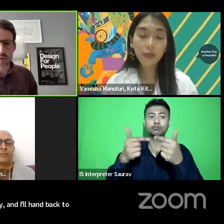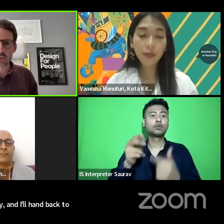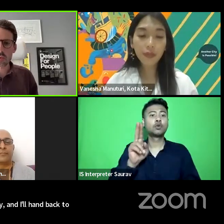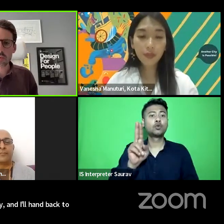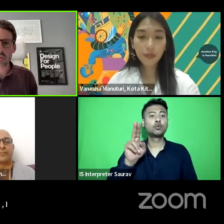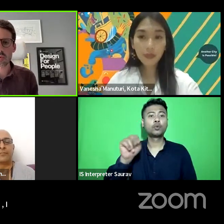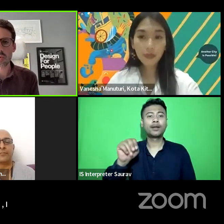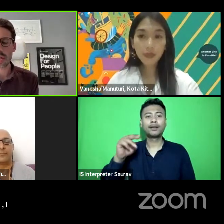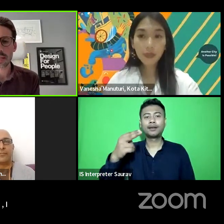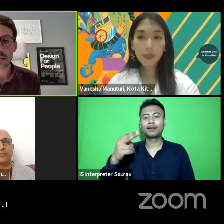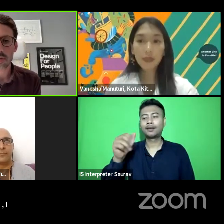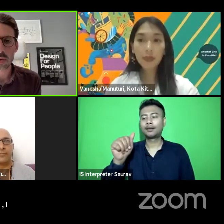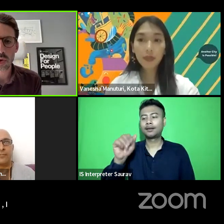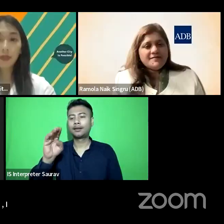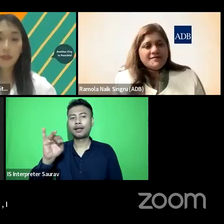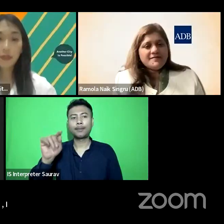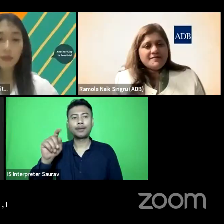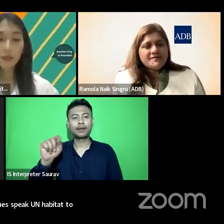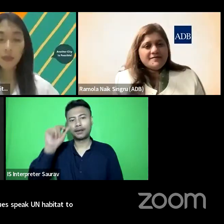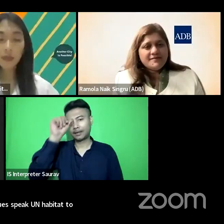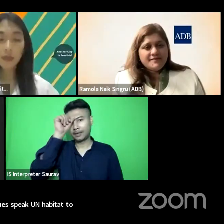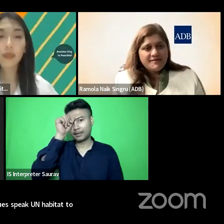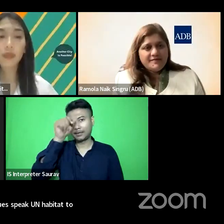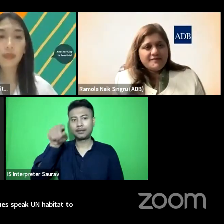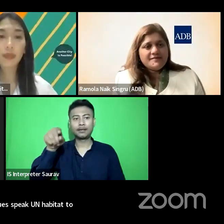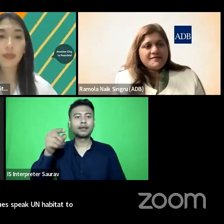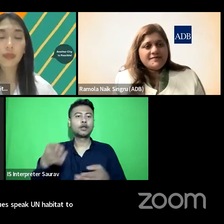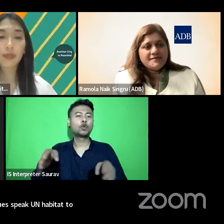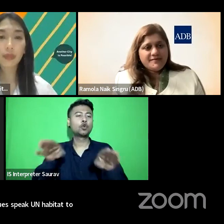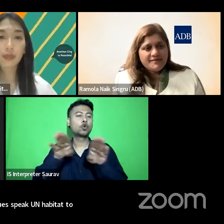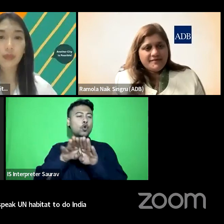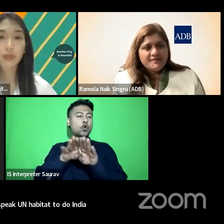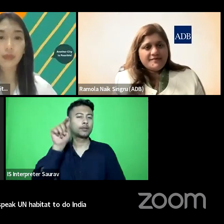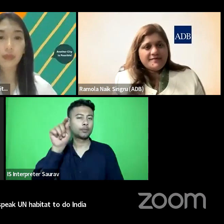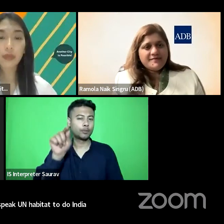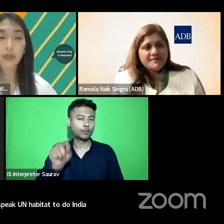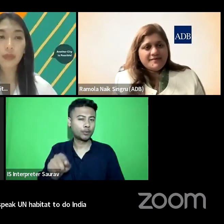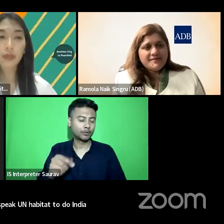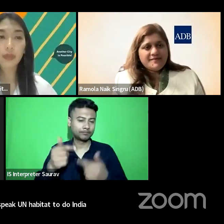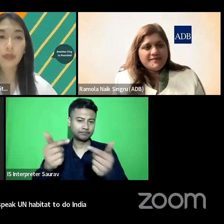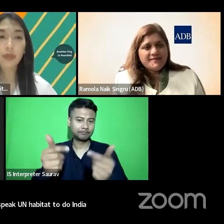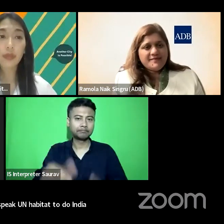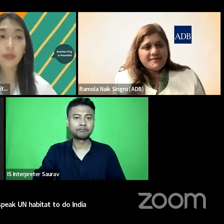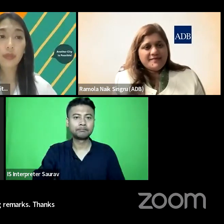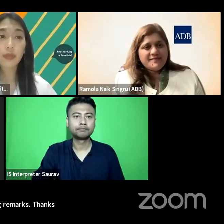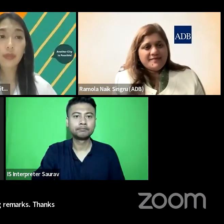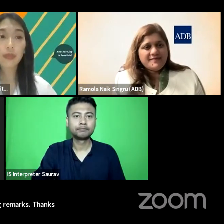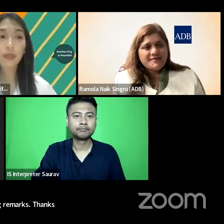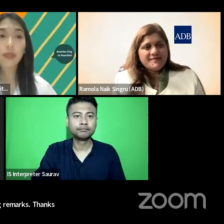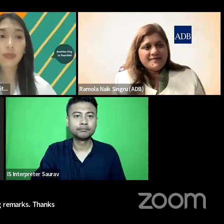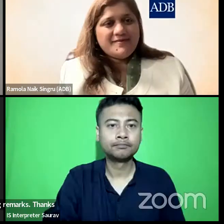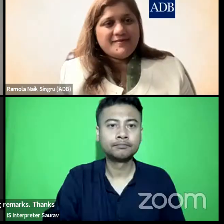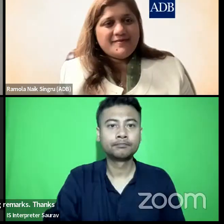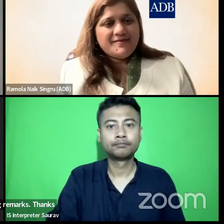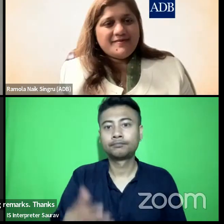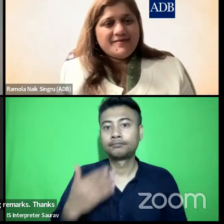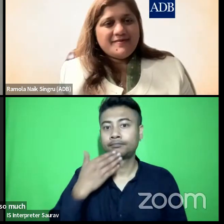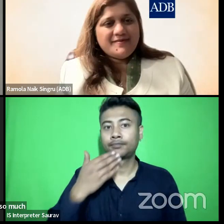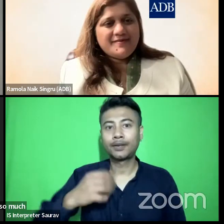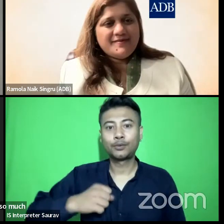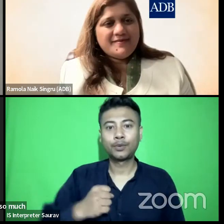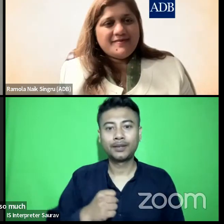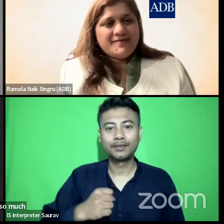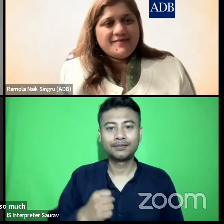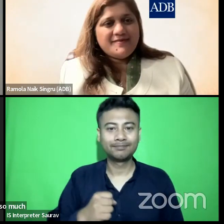Habitat to do India to do closing remarks. Thanks. Yeah. So much, Ian, and I'm really grateful for all